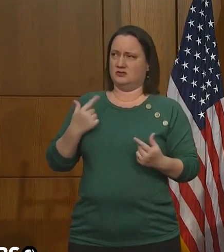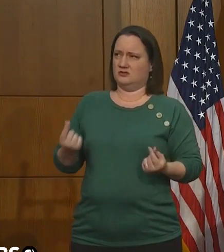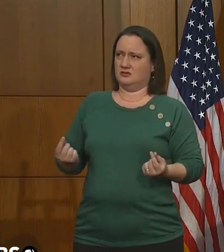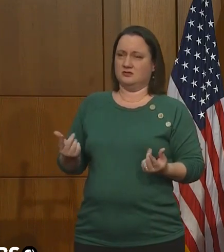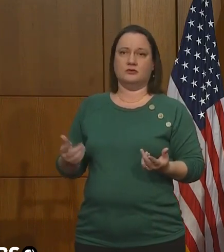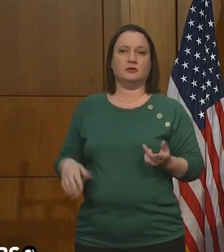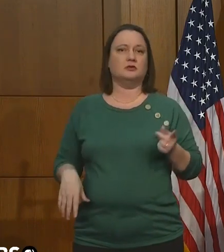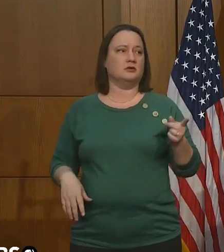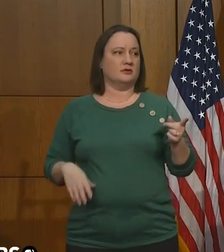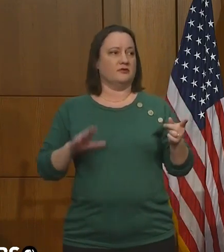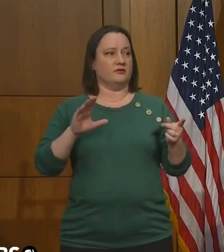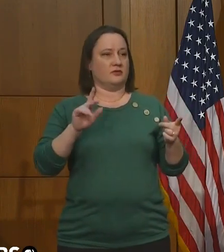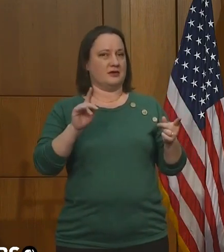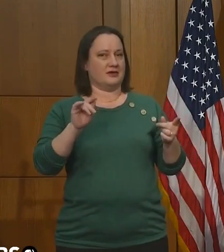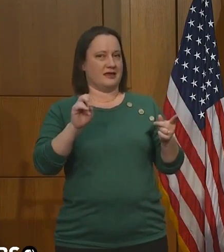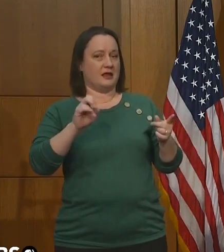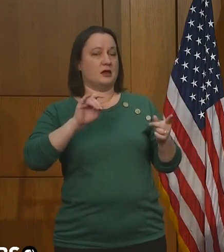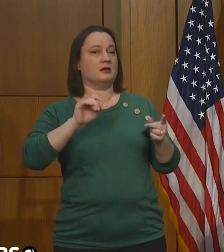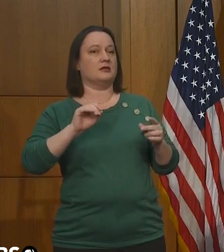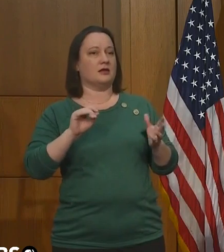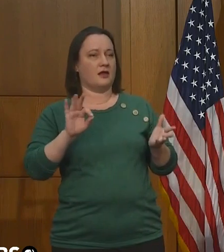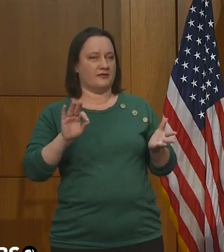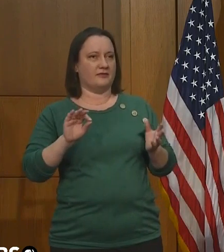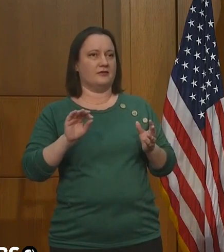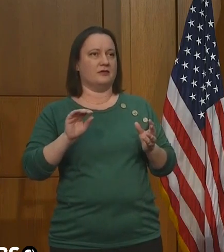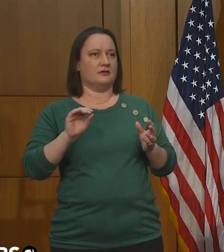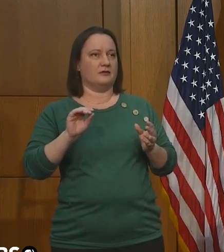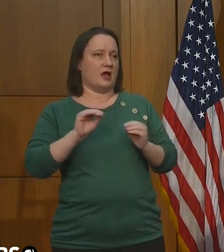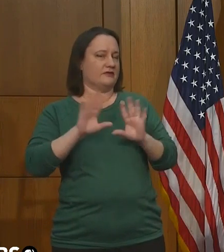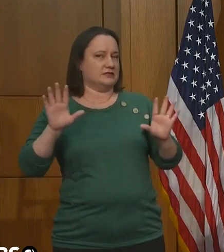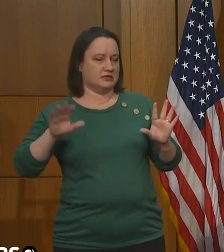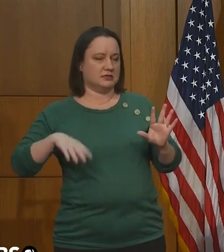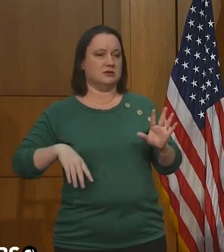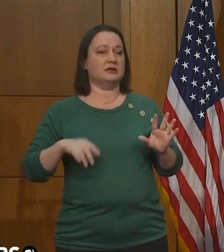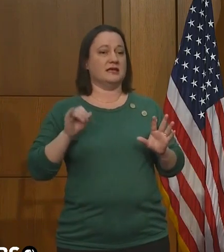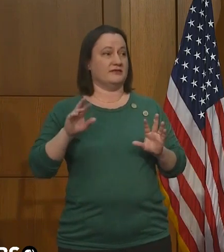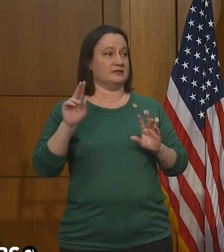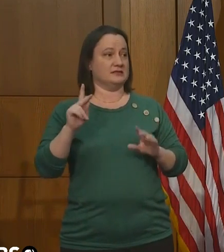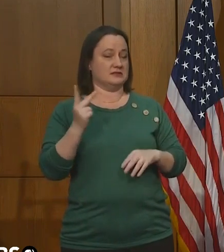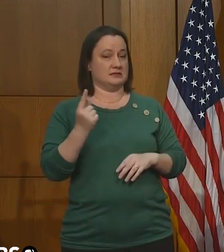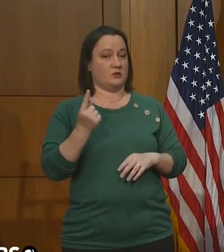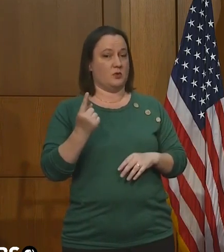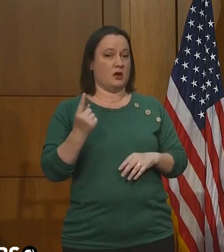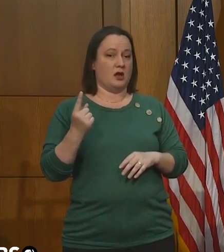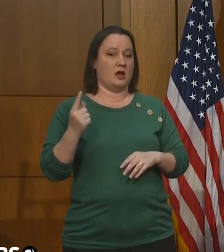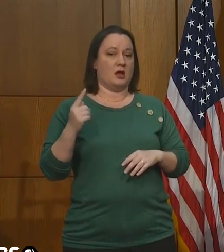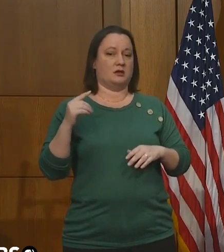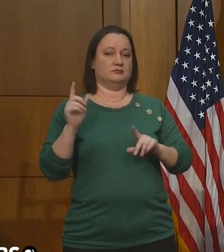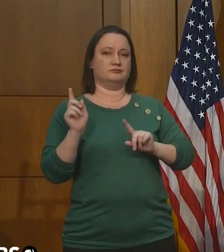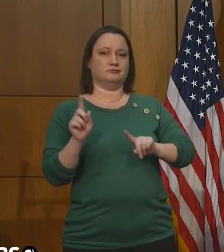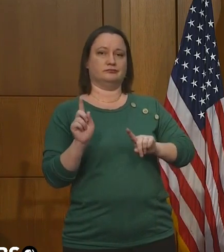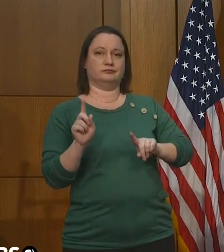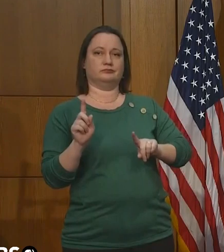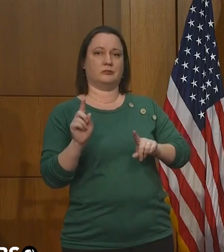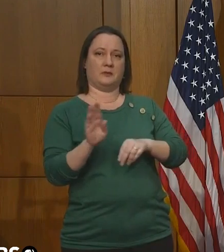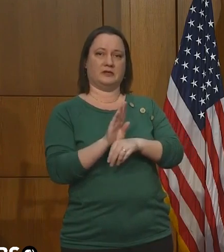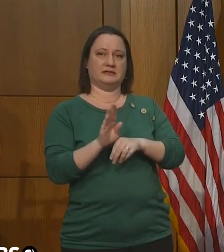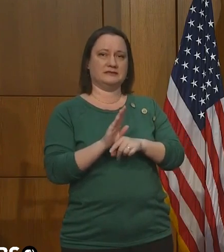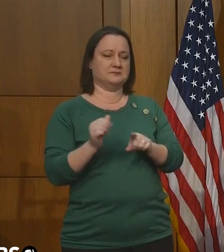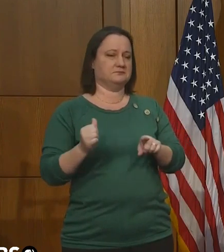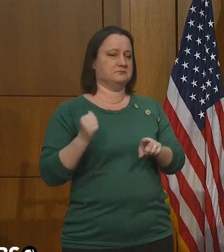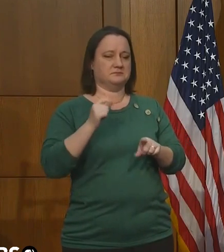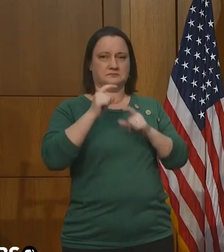in your case, I mean, if there's a person that repetitively chooses not to wear a mask, and I